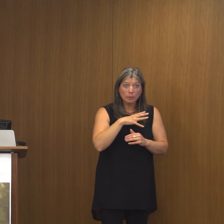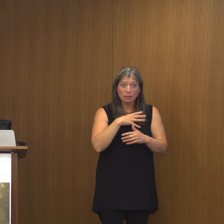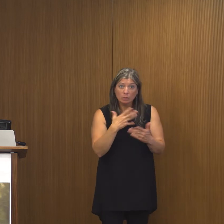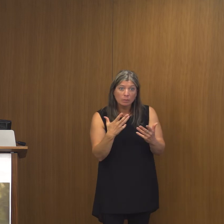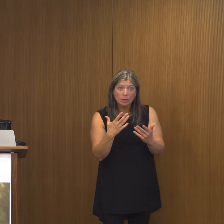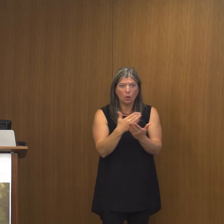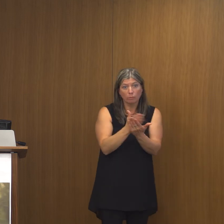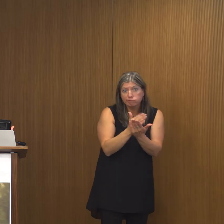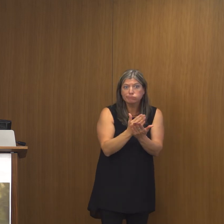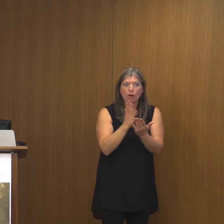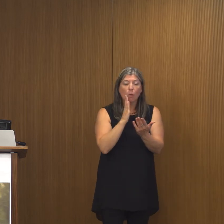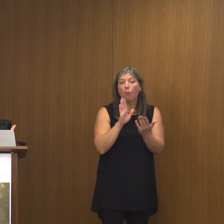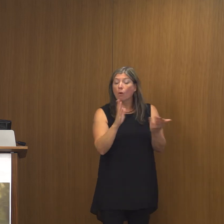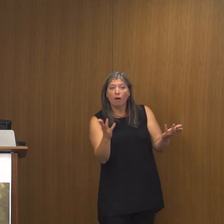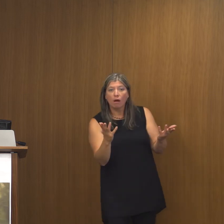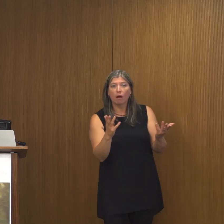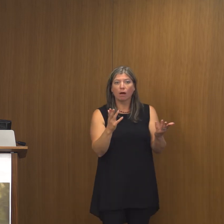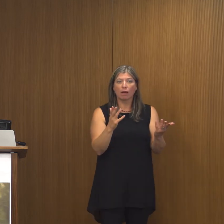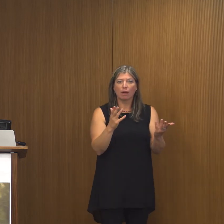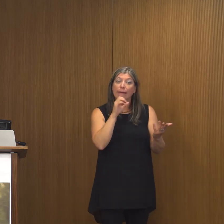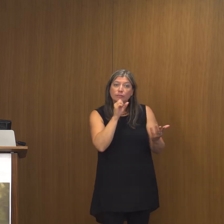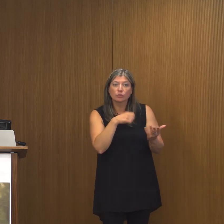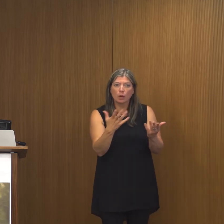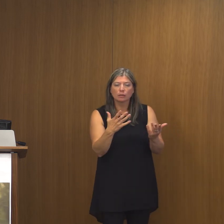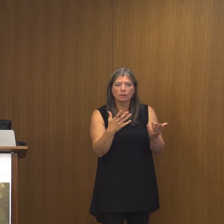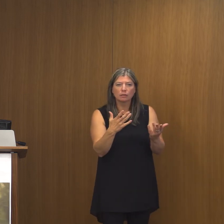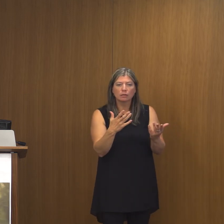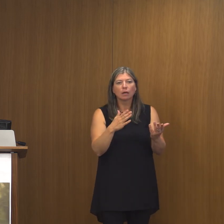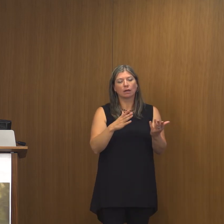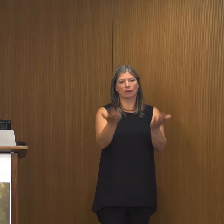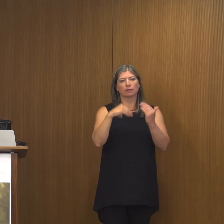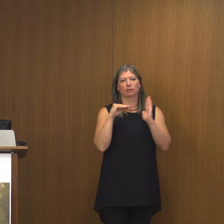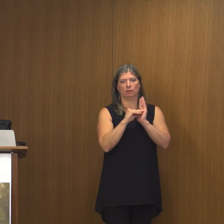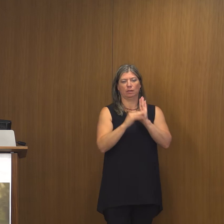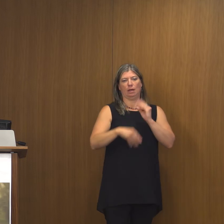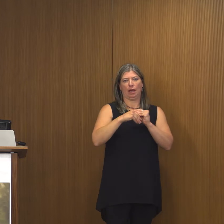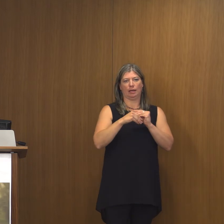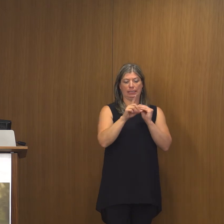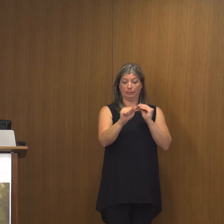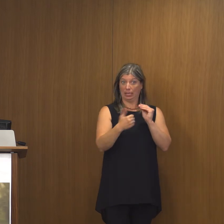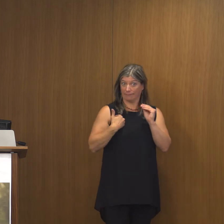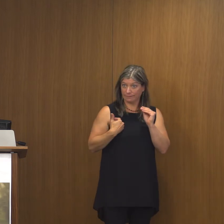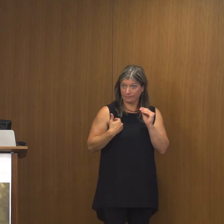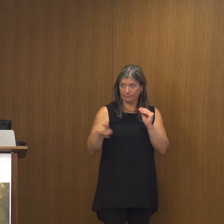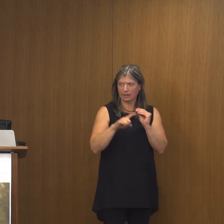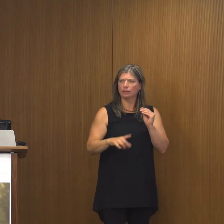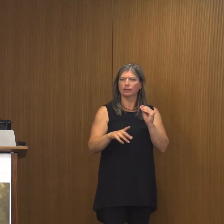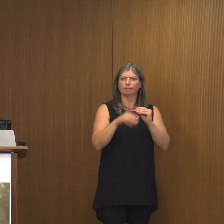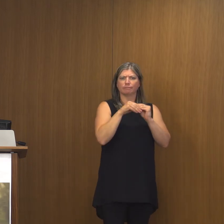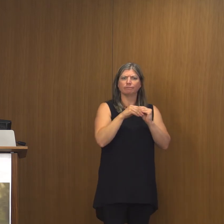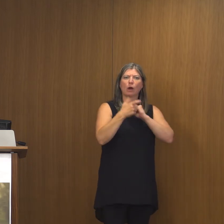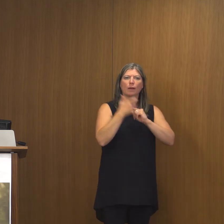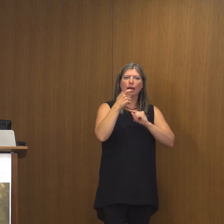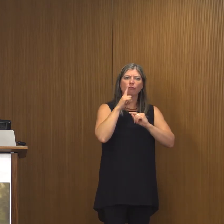as a question to be asked in any document or any question or policy that is developed. And also training